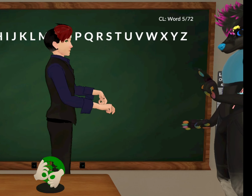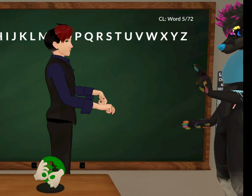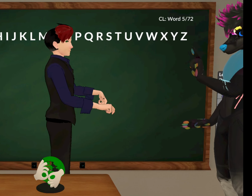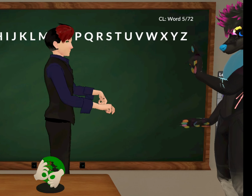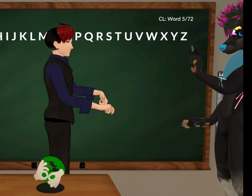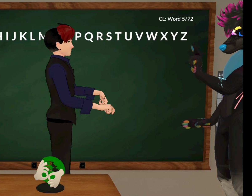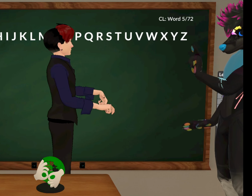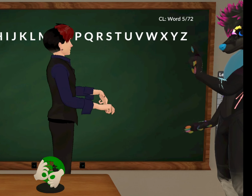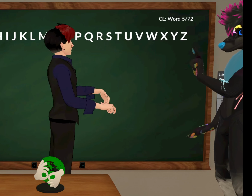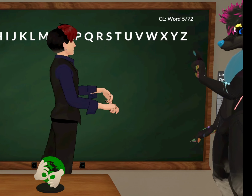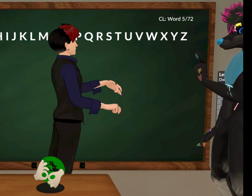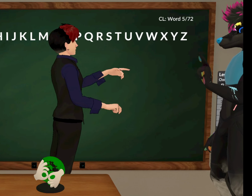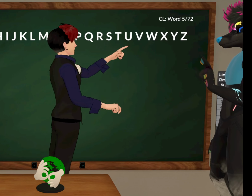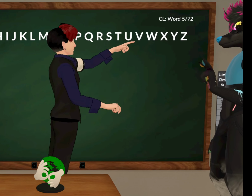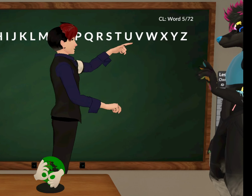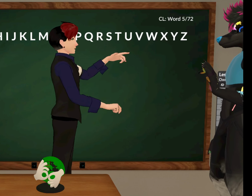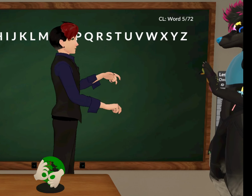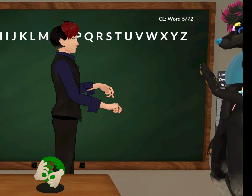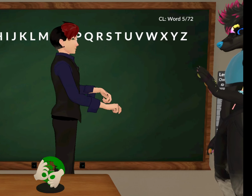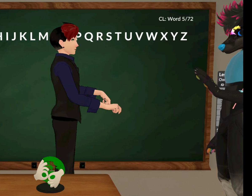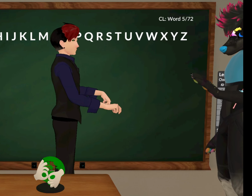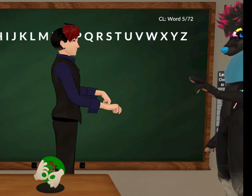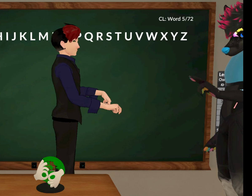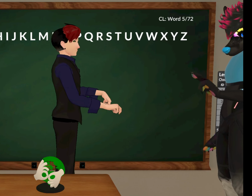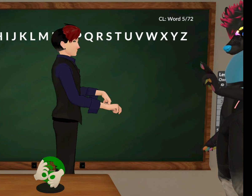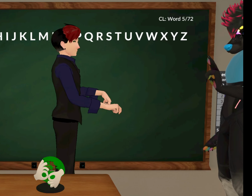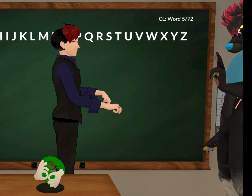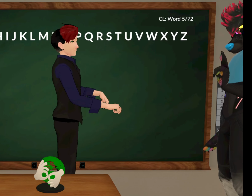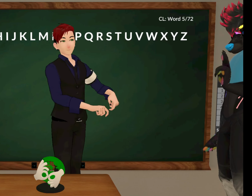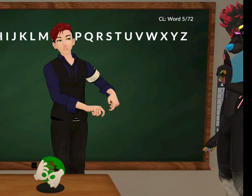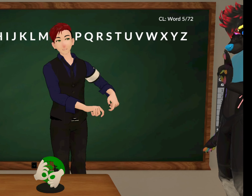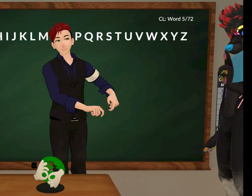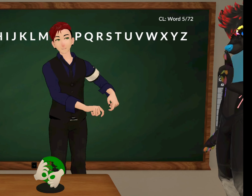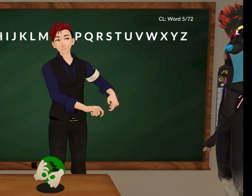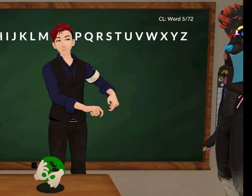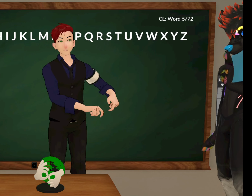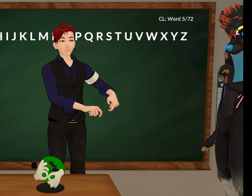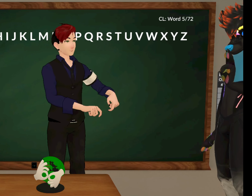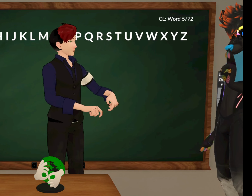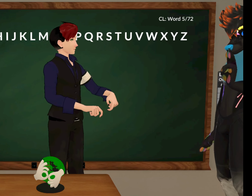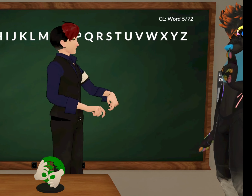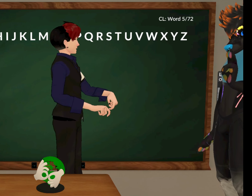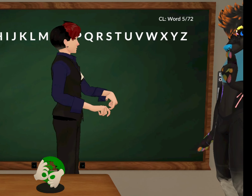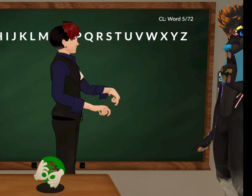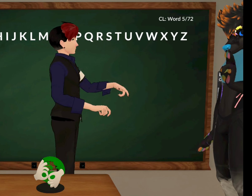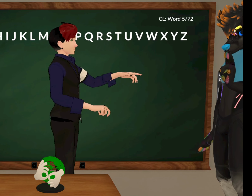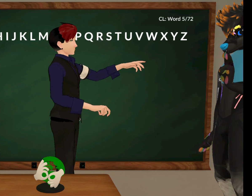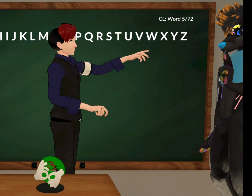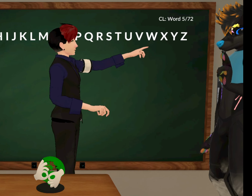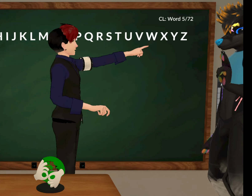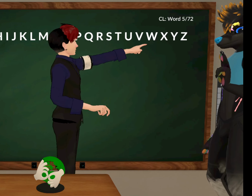U. V. Beautiful. W. My Texas accent coming out for you. W.